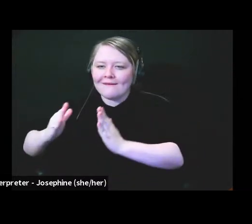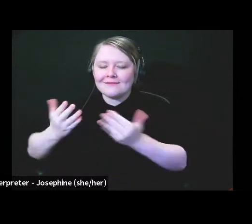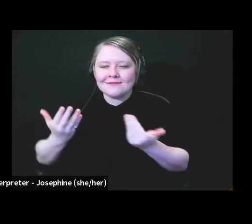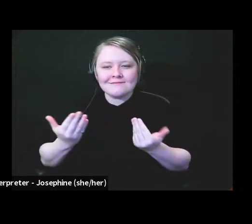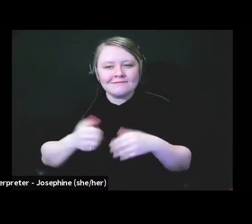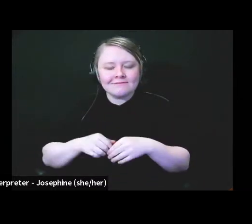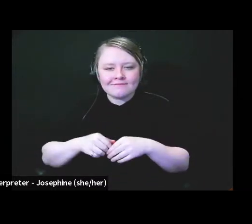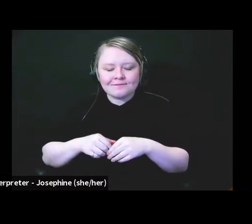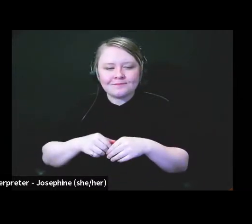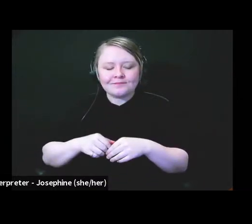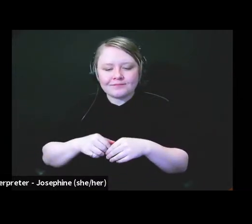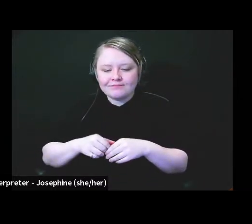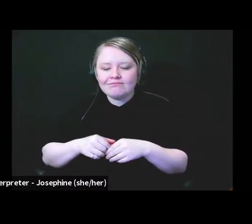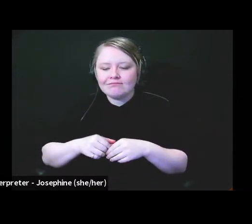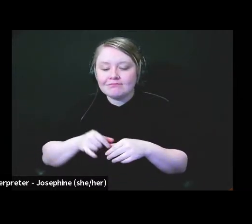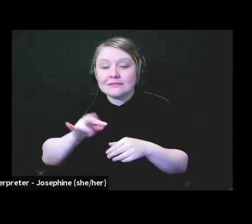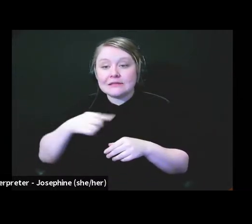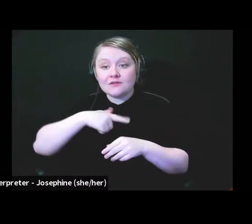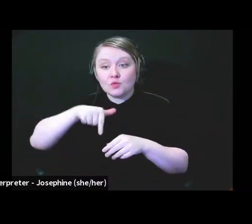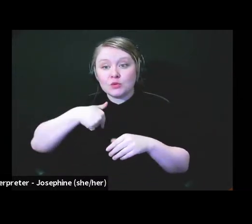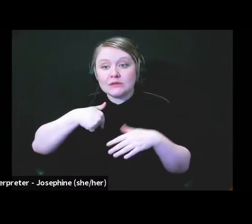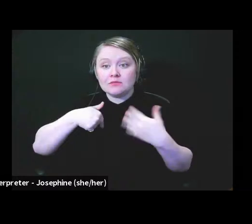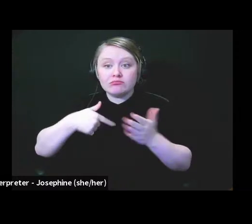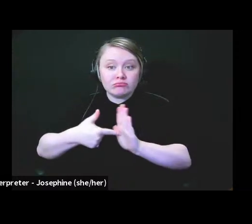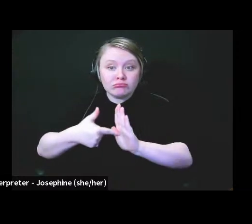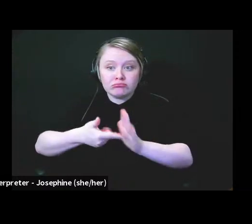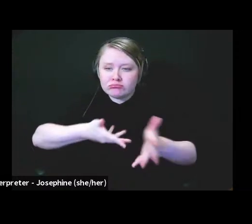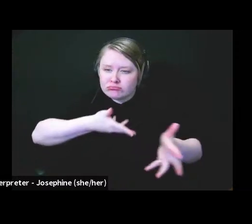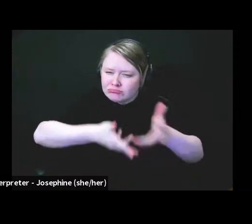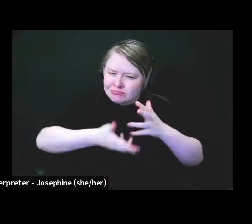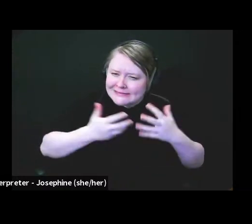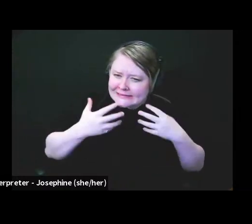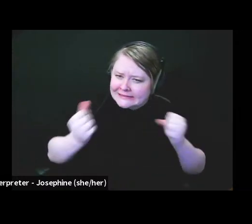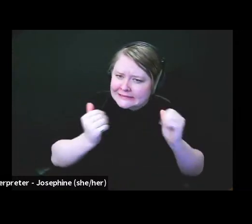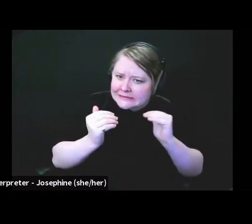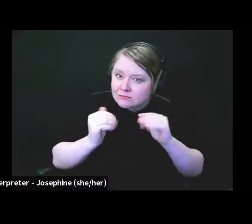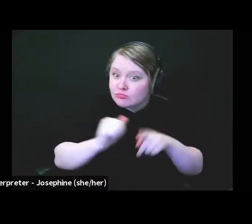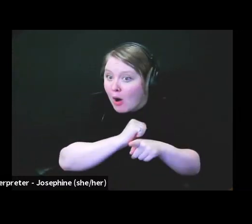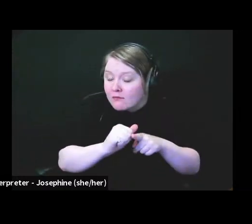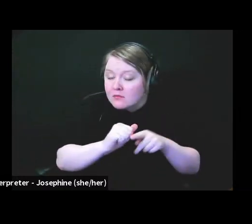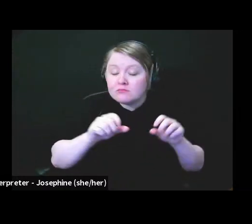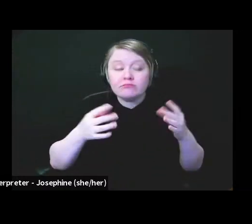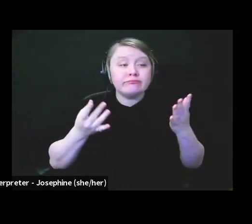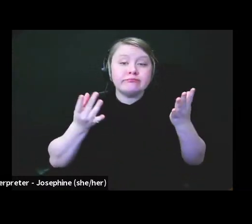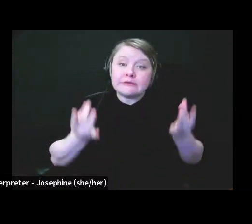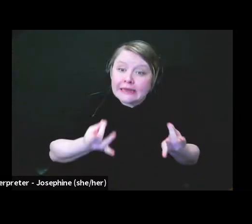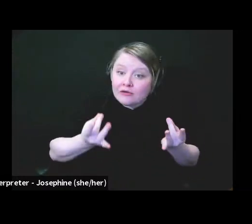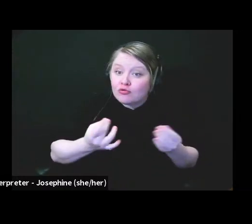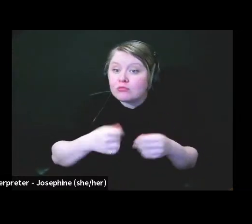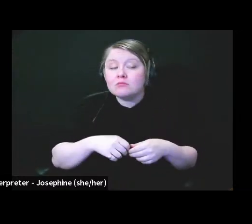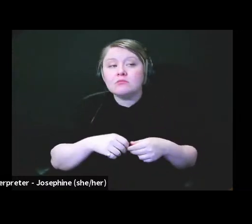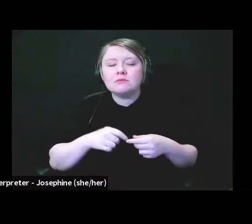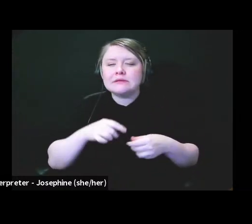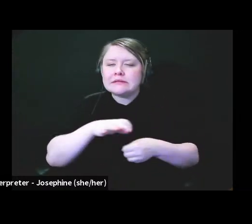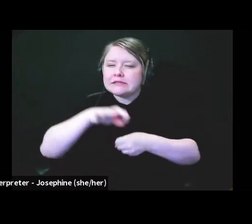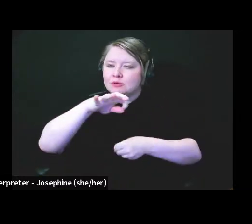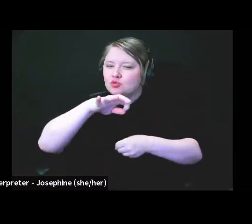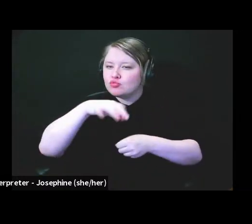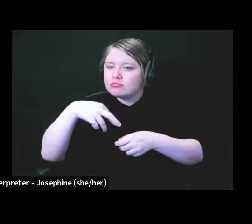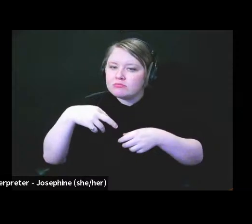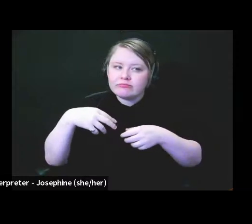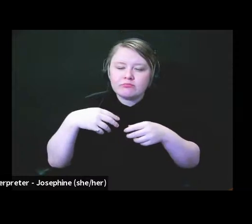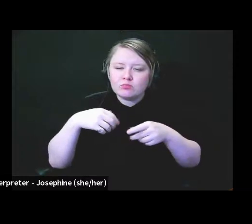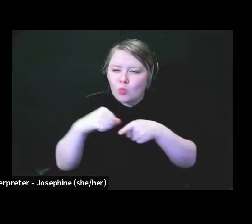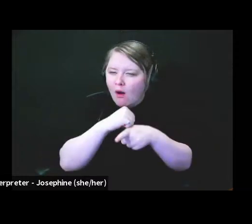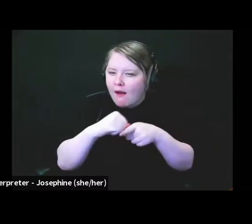we engage in a healing practice, whether it's meditation, whether it's a spiritual practice,